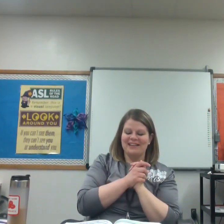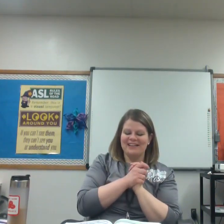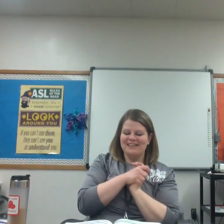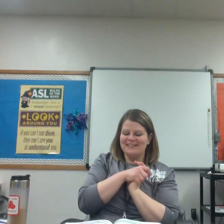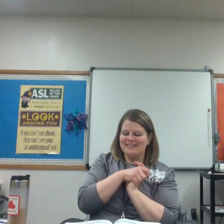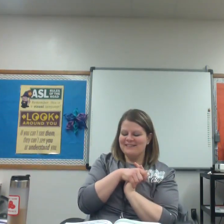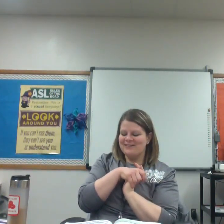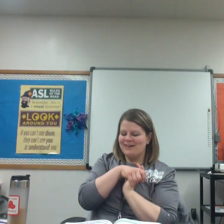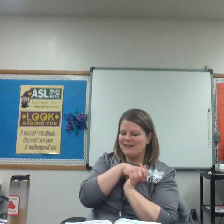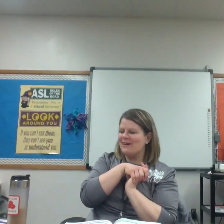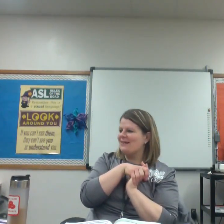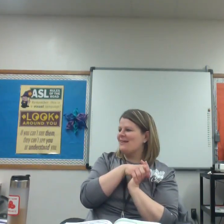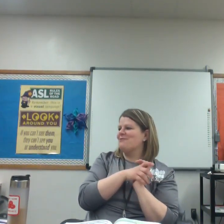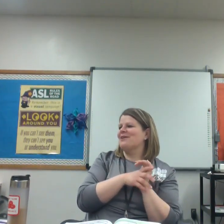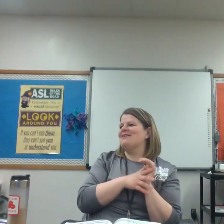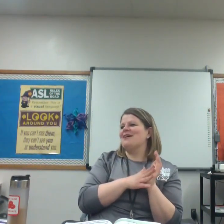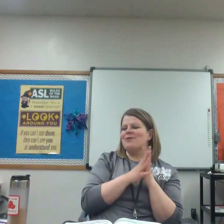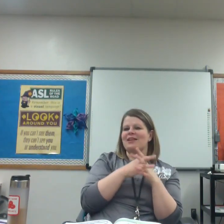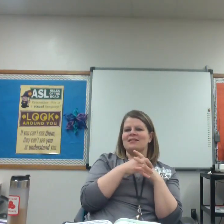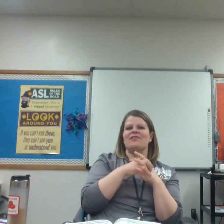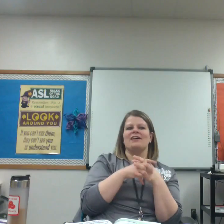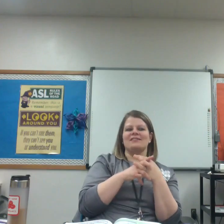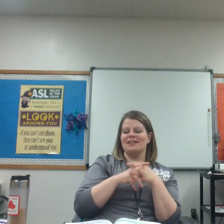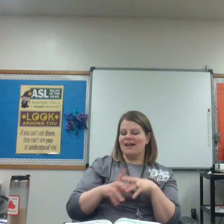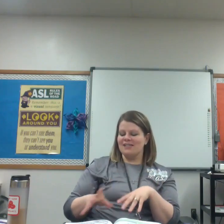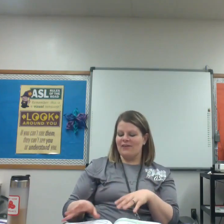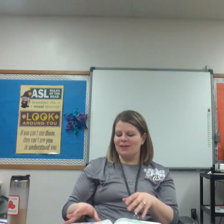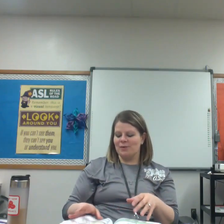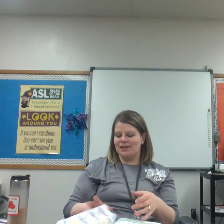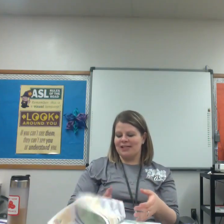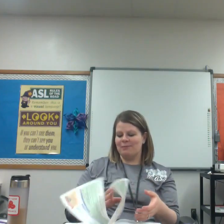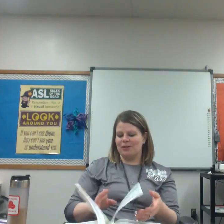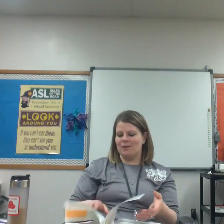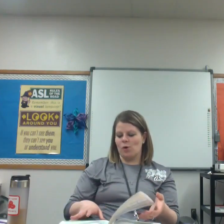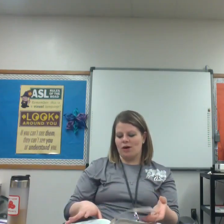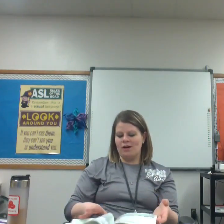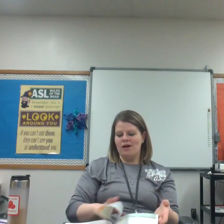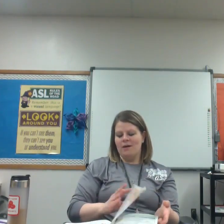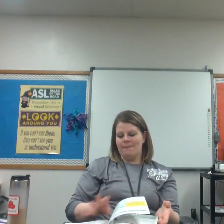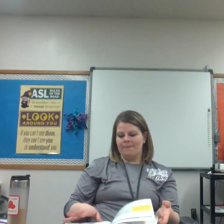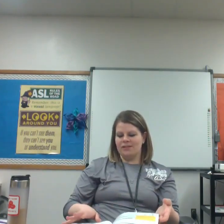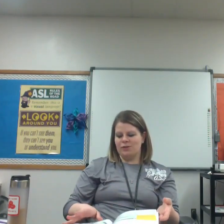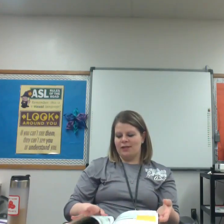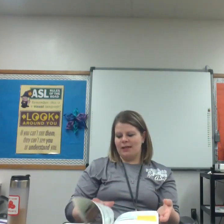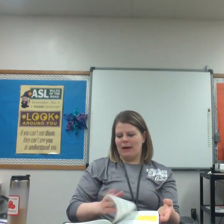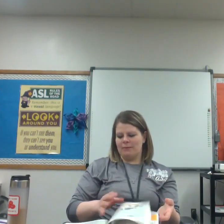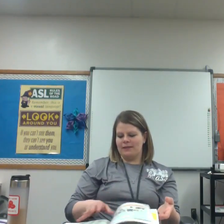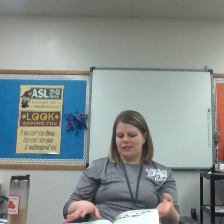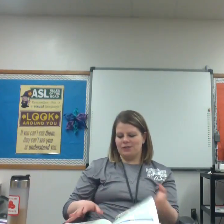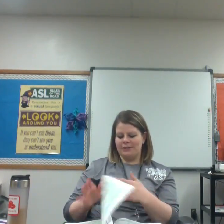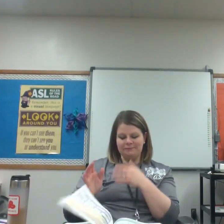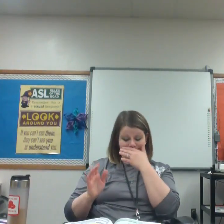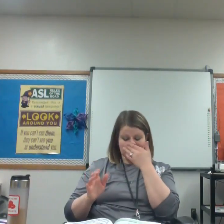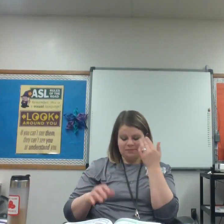they're wax. so now that we got that done, we're gonna talk about classifiers. And classifiers, we're gonna keep learning more this unit and probably next unit.